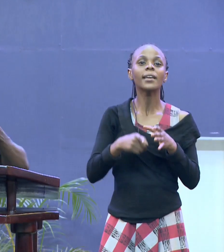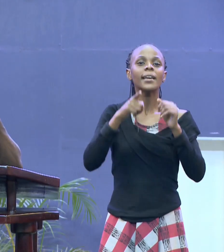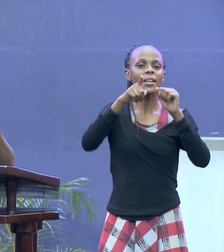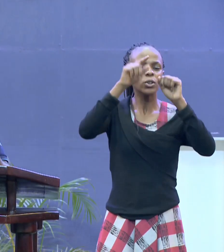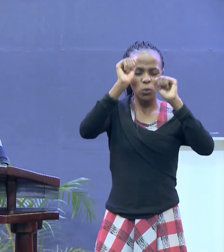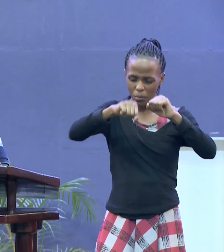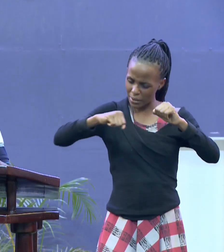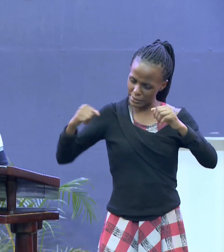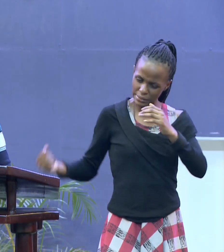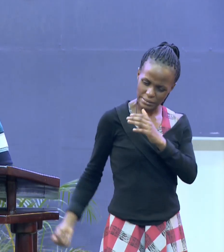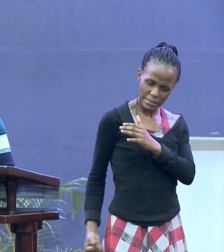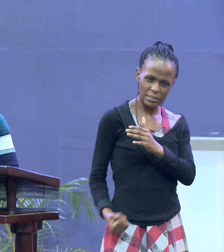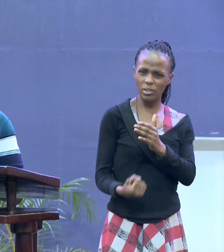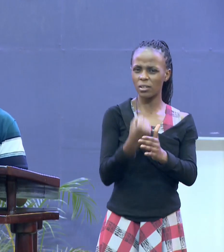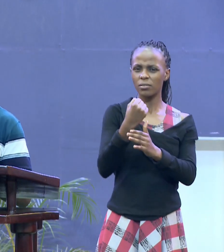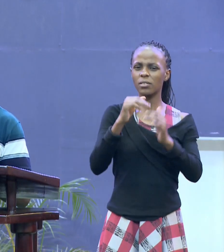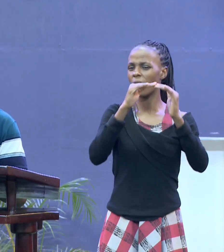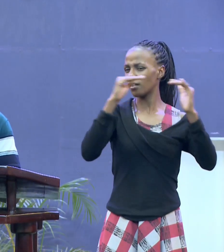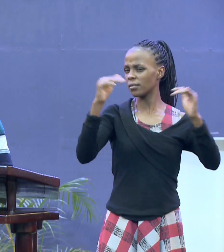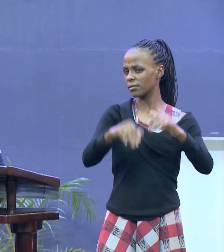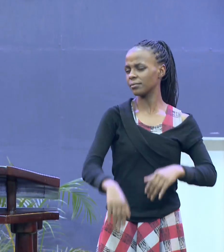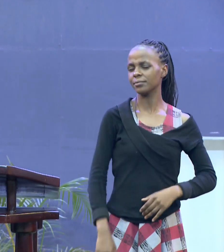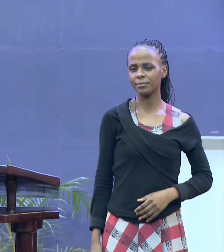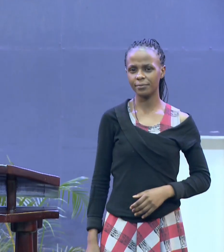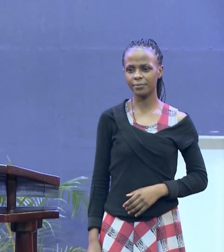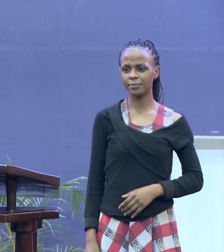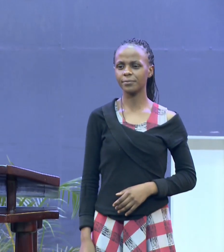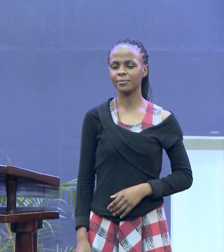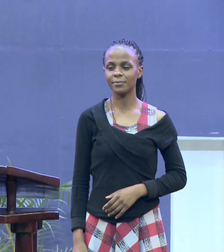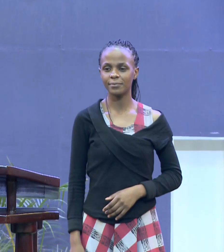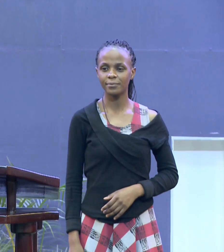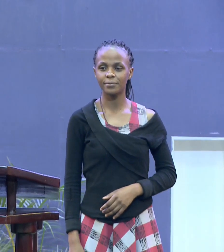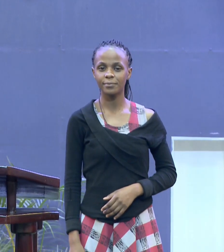Therefore, you have to lift the standard.